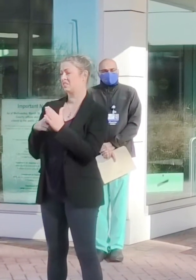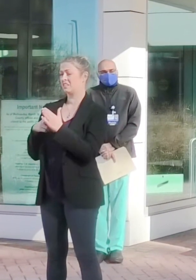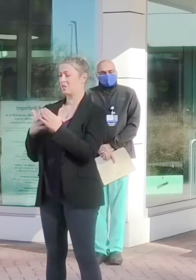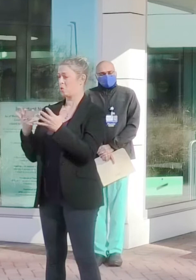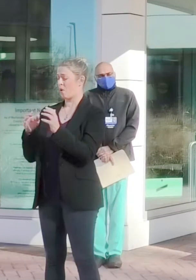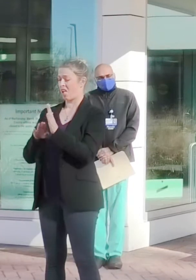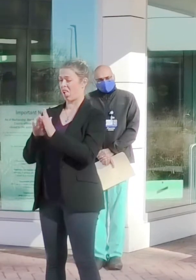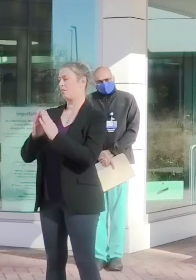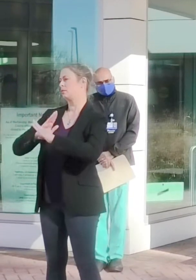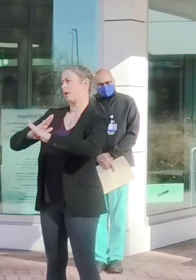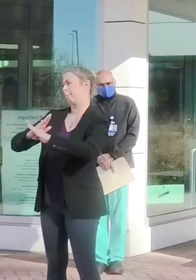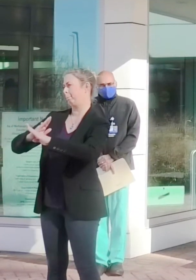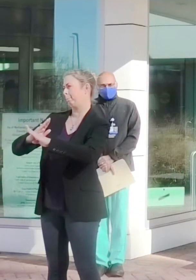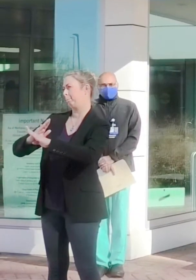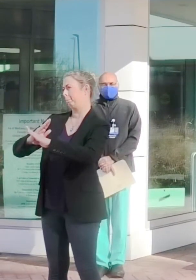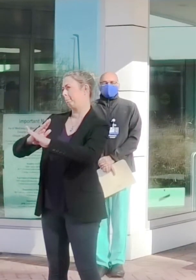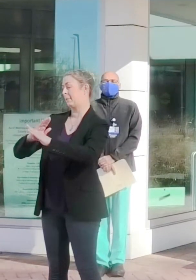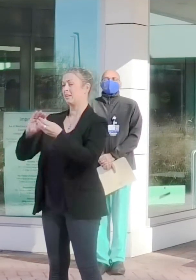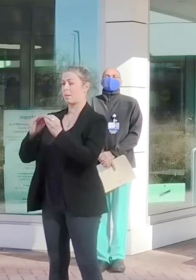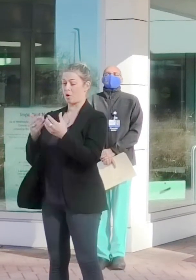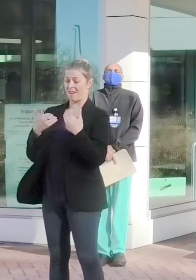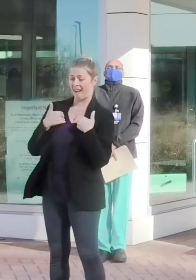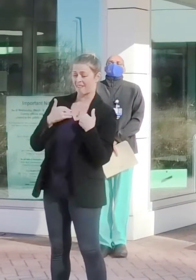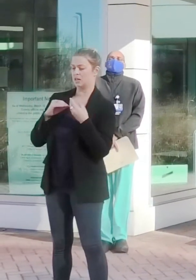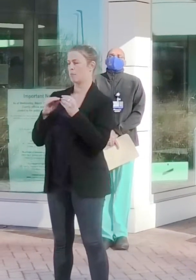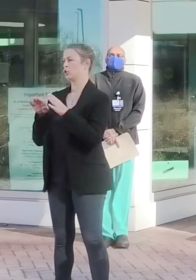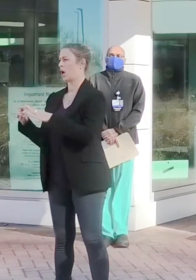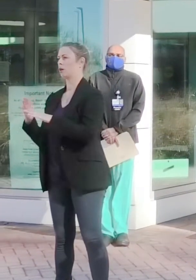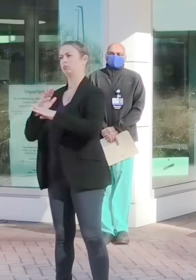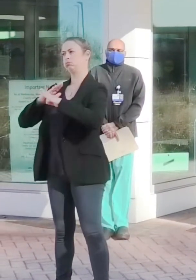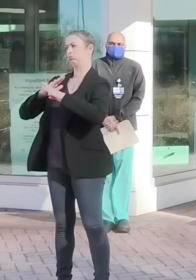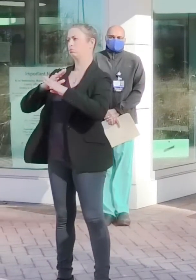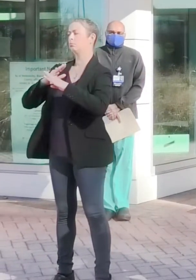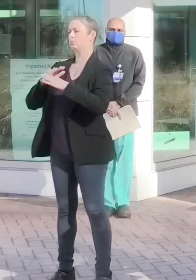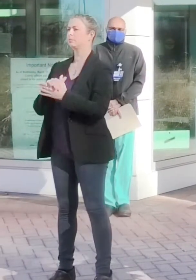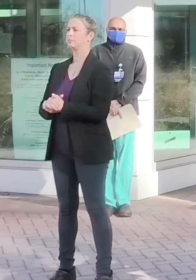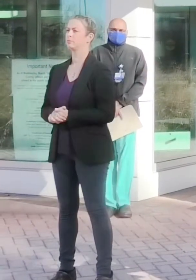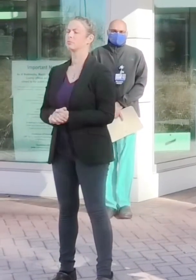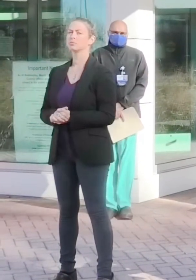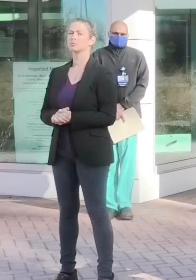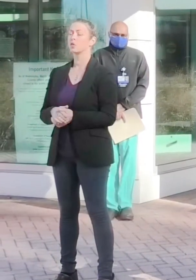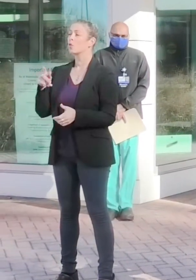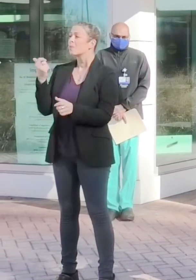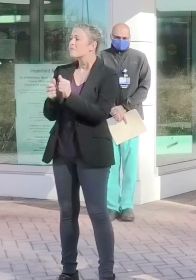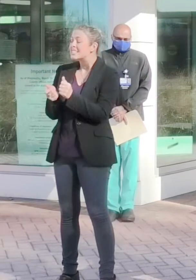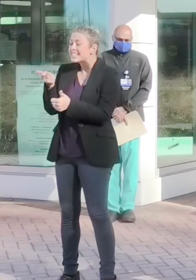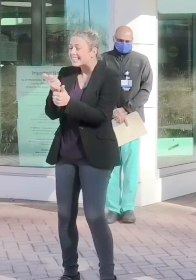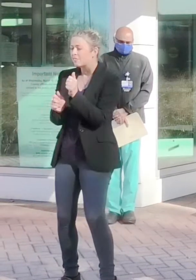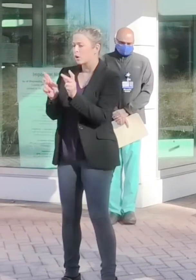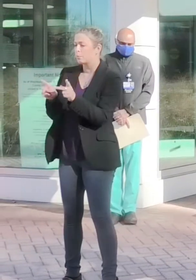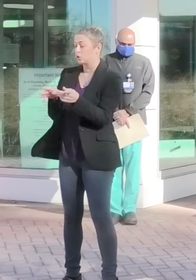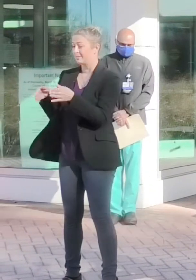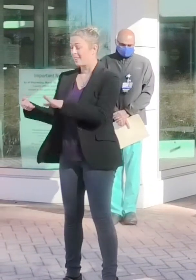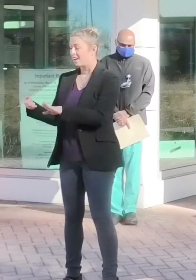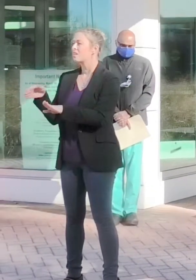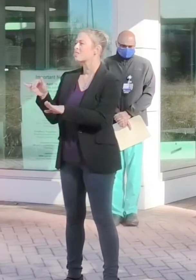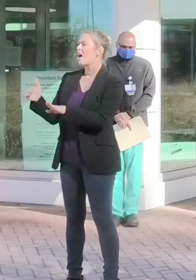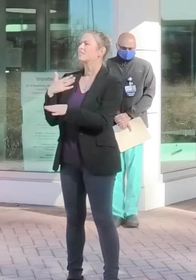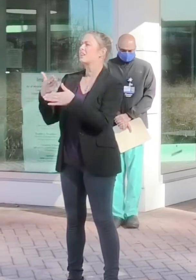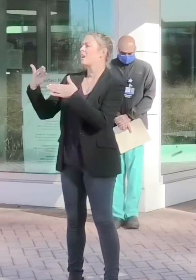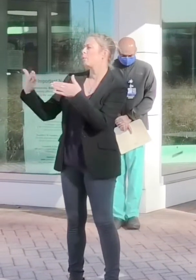cases and deaths. We must remember that each case and each death is one of our Howard County